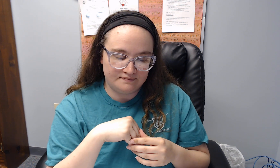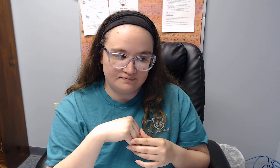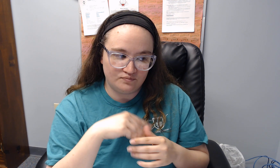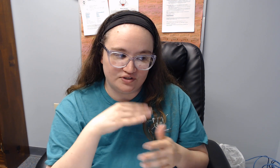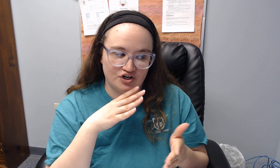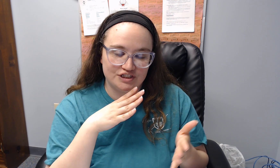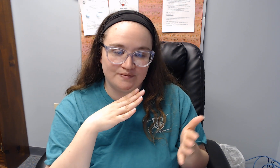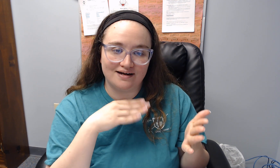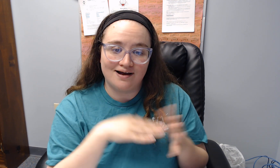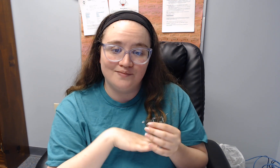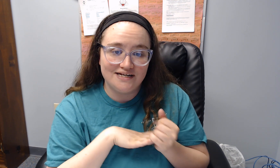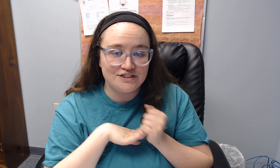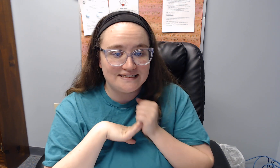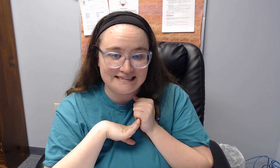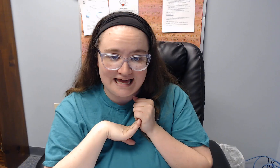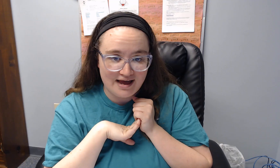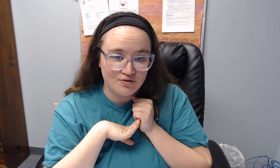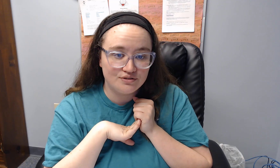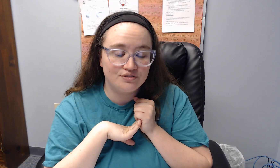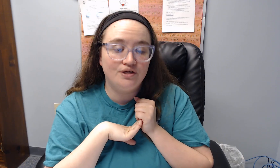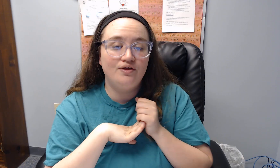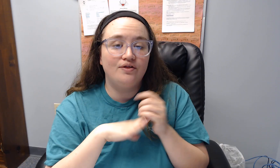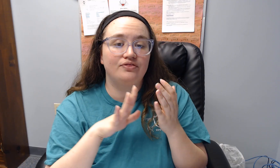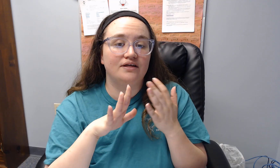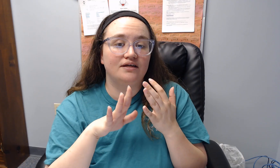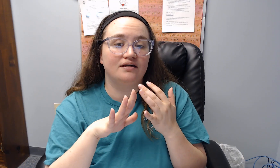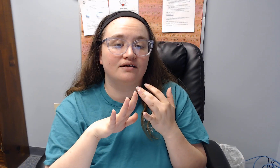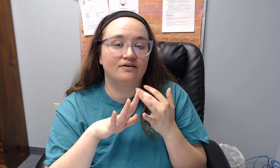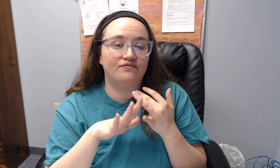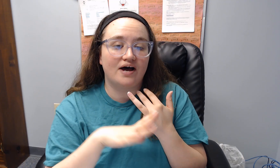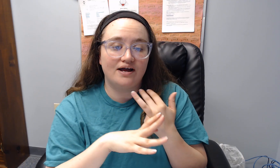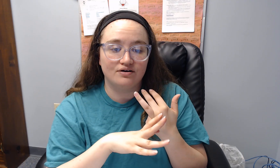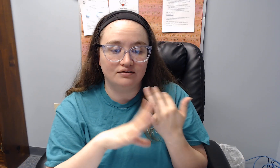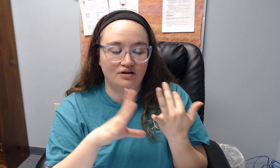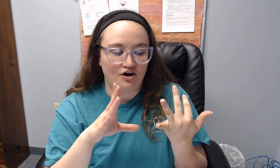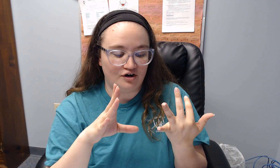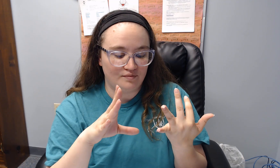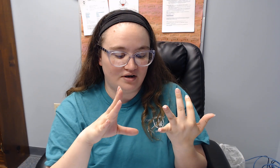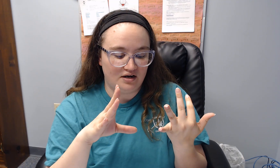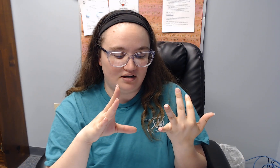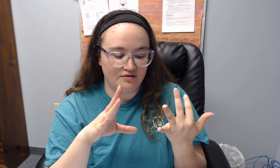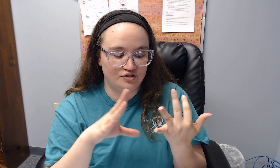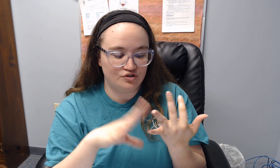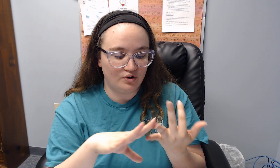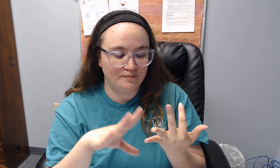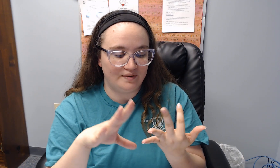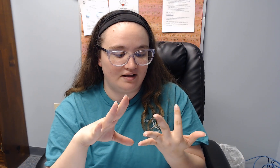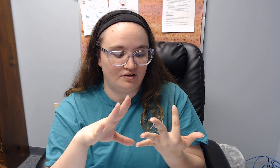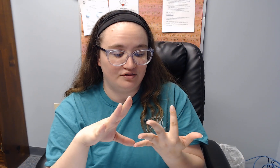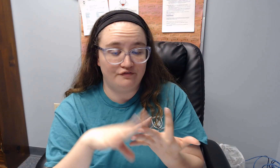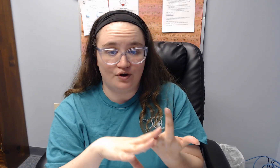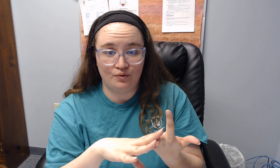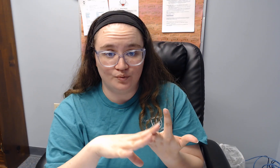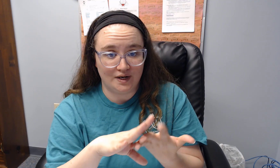We talked about accommodations in the house, the fire alarm, the doorbell, the phone